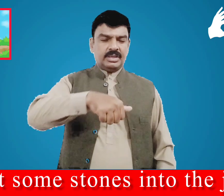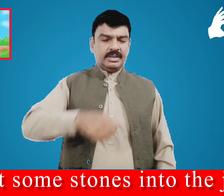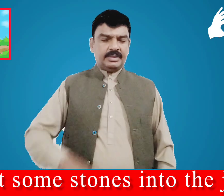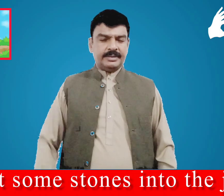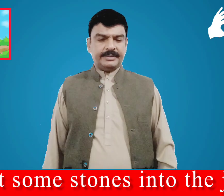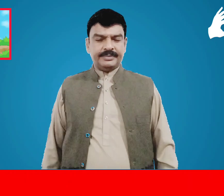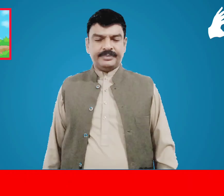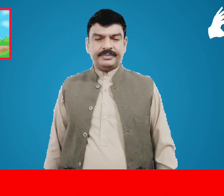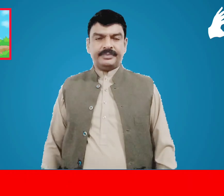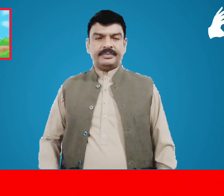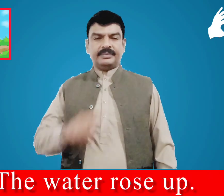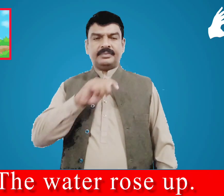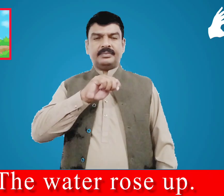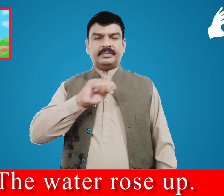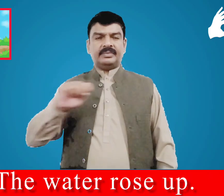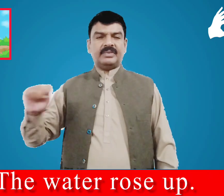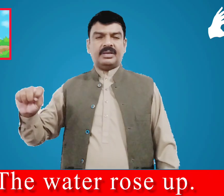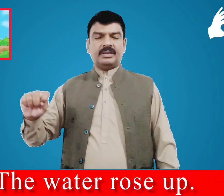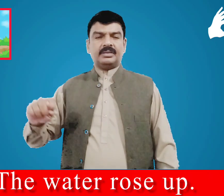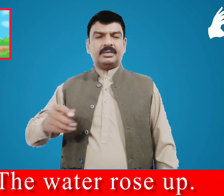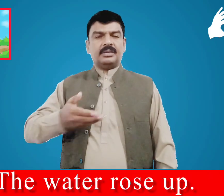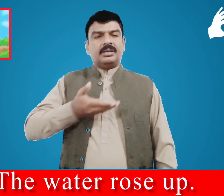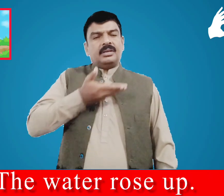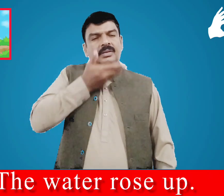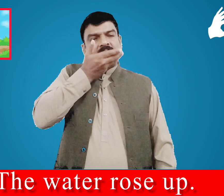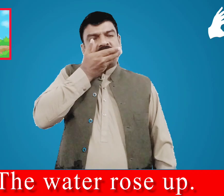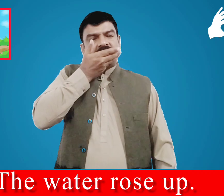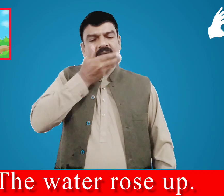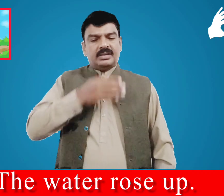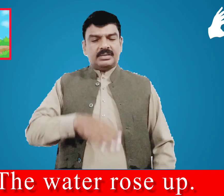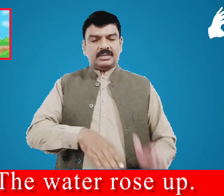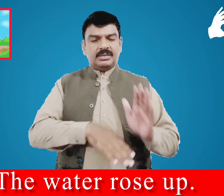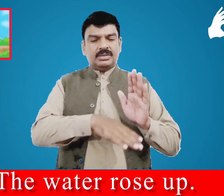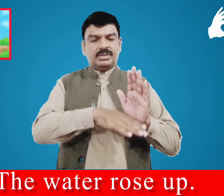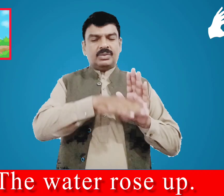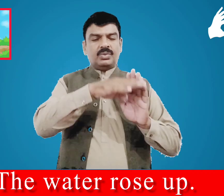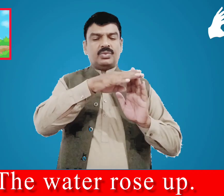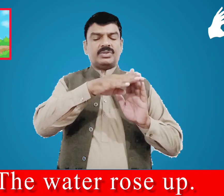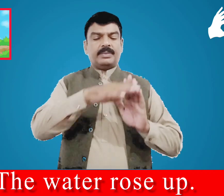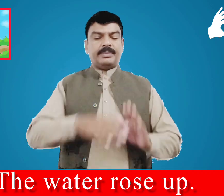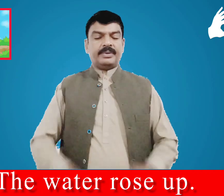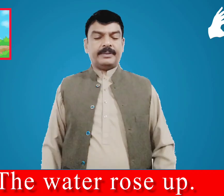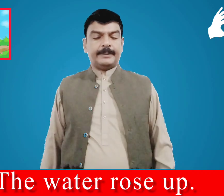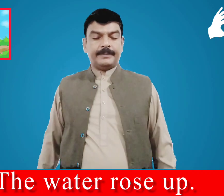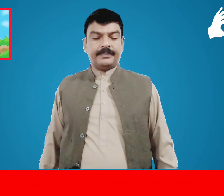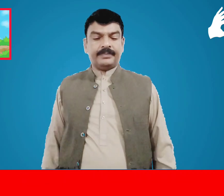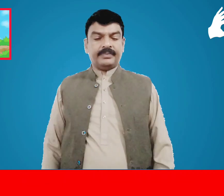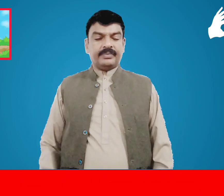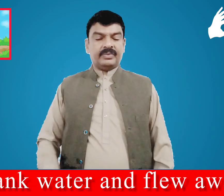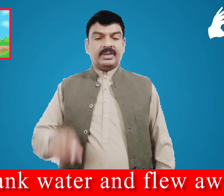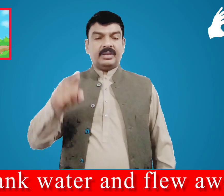jug. The water rose up.